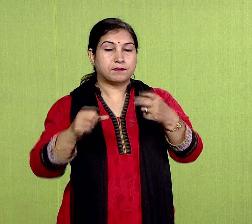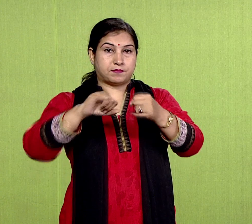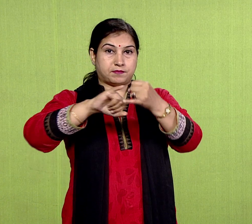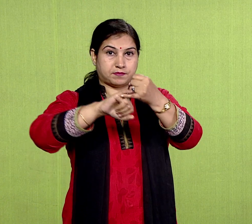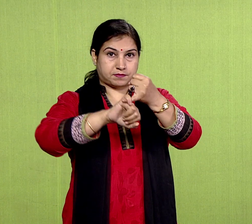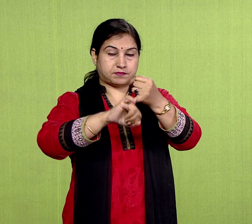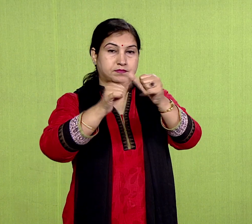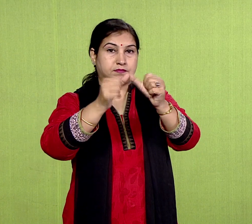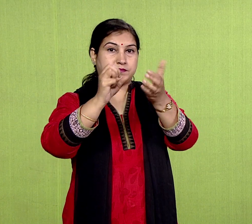Samudragupta.